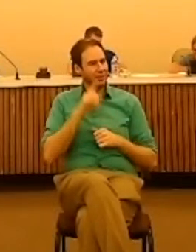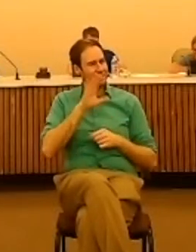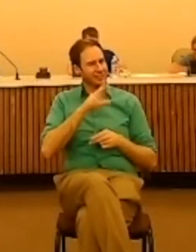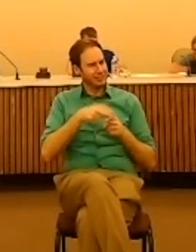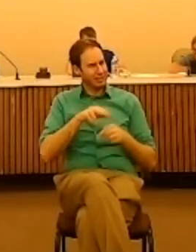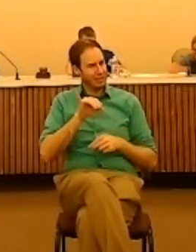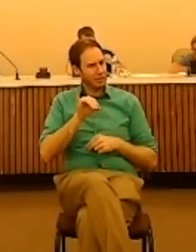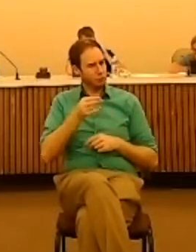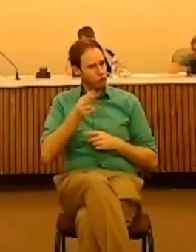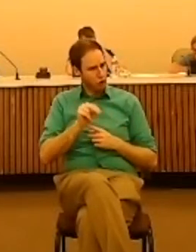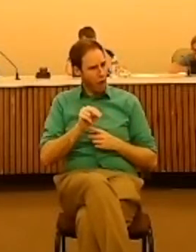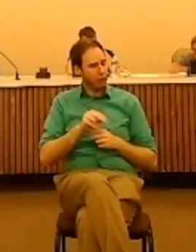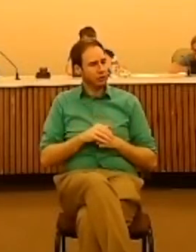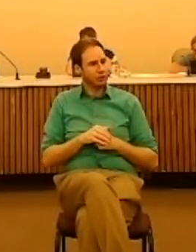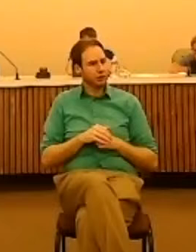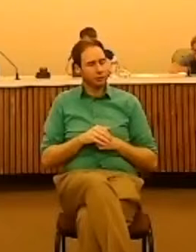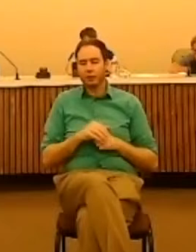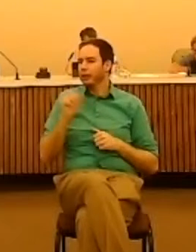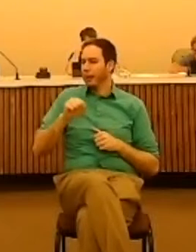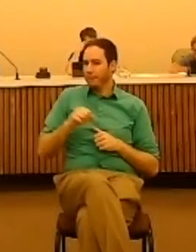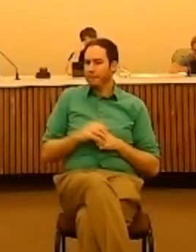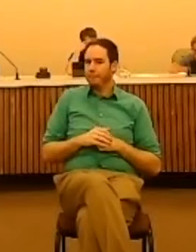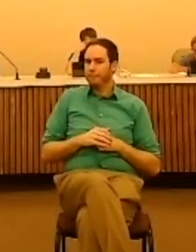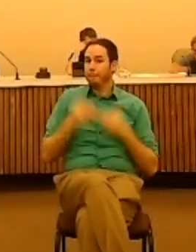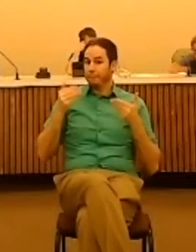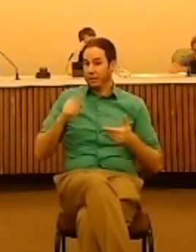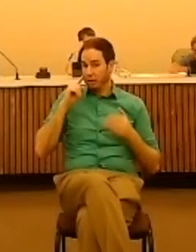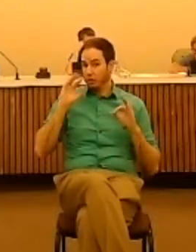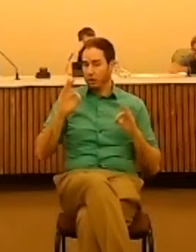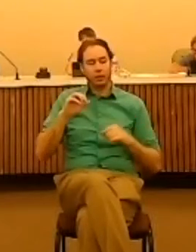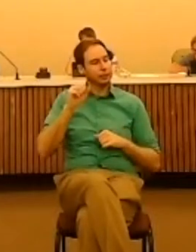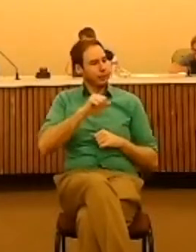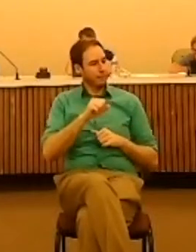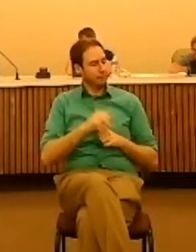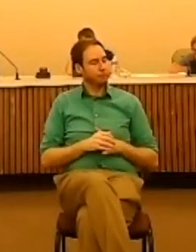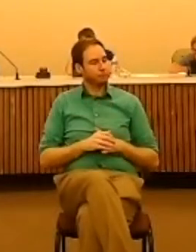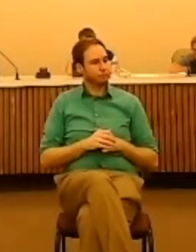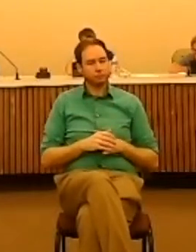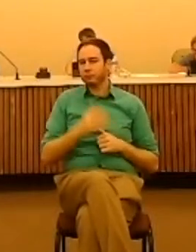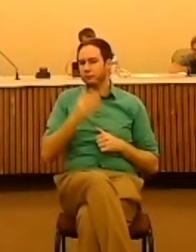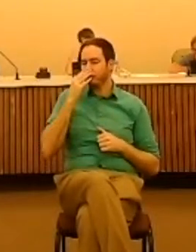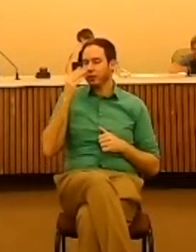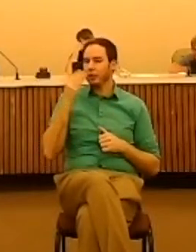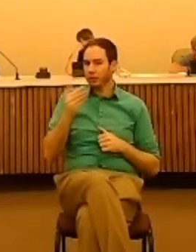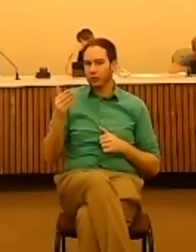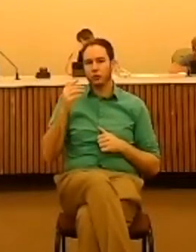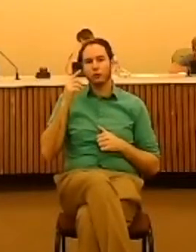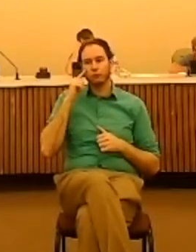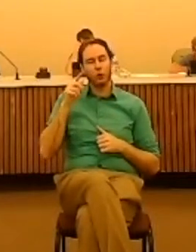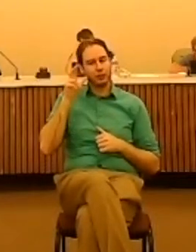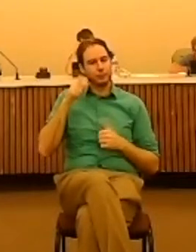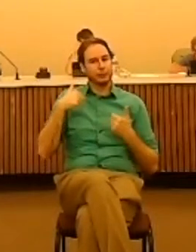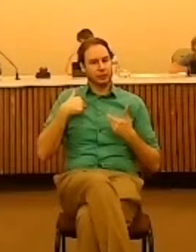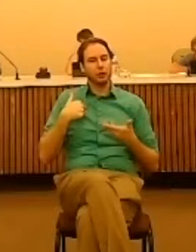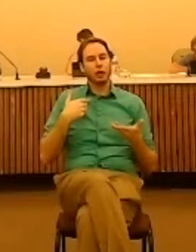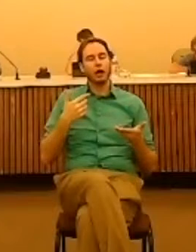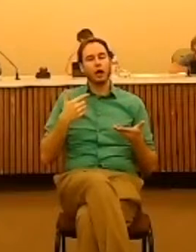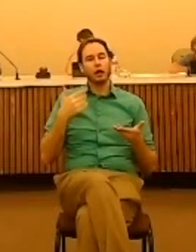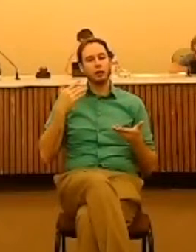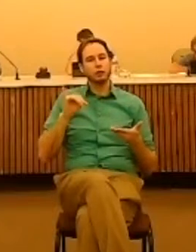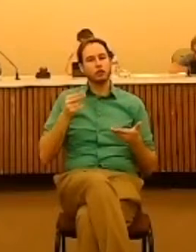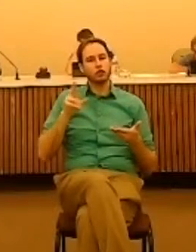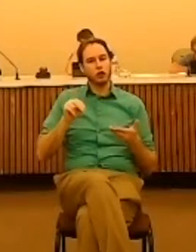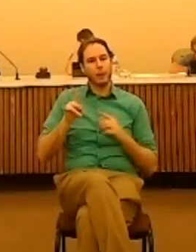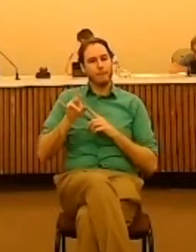name. Yep. You guys hear me okay? We can. Thank you. Thanks for hearing me. Yeah, so I'm John